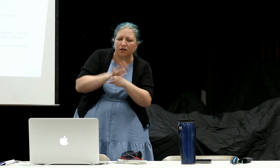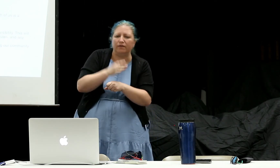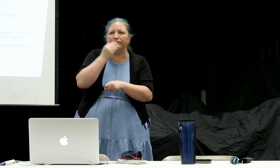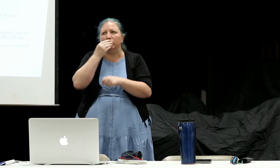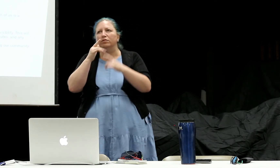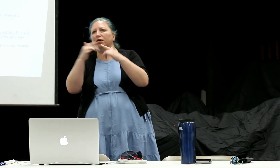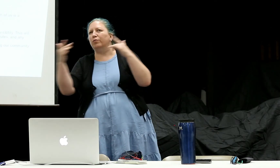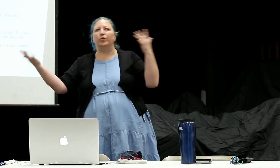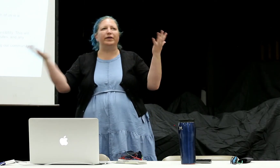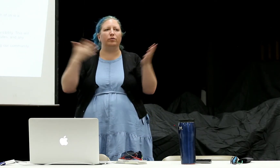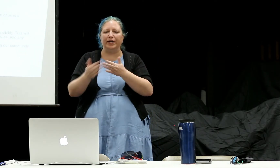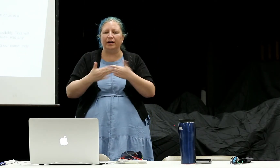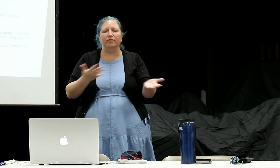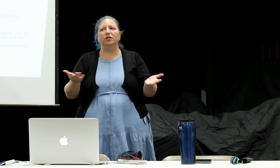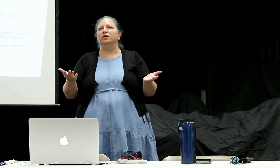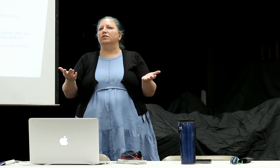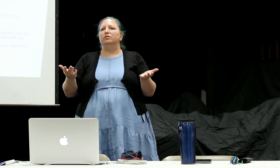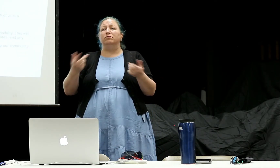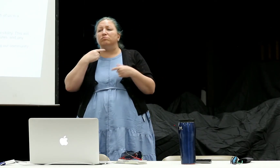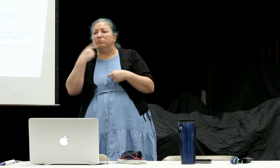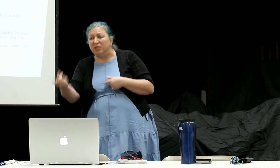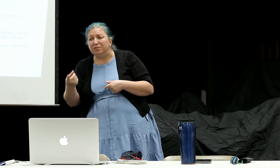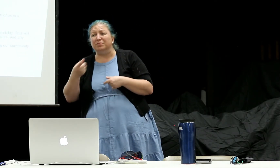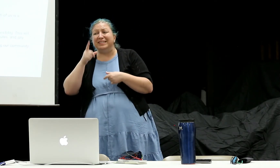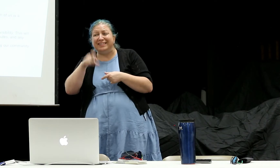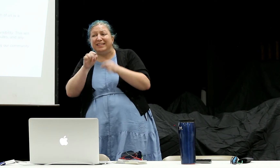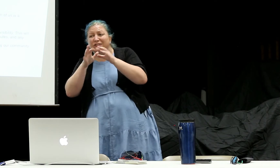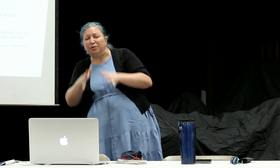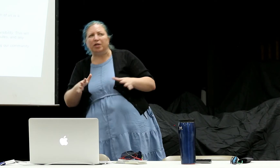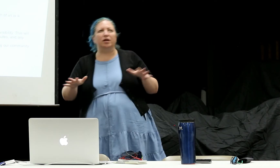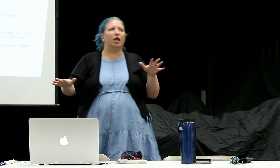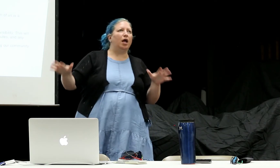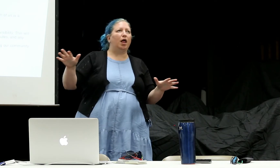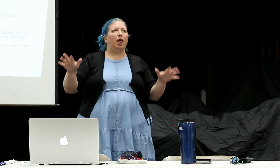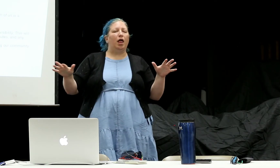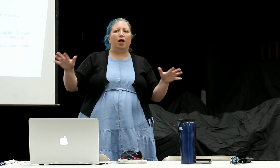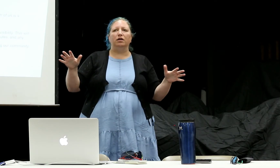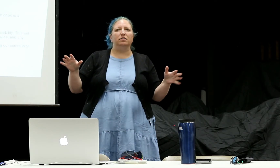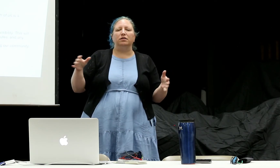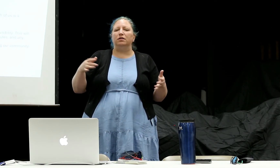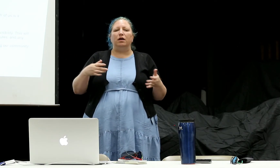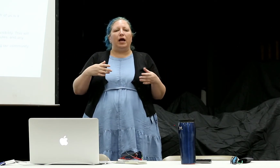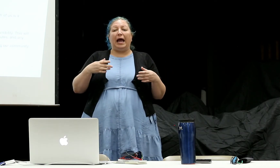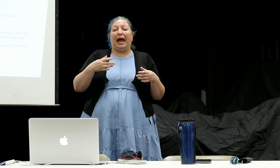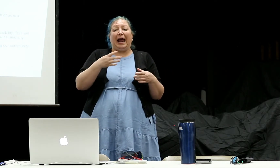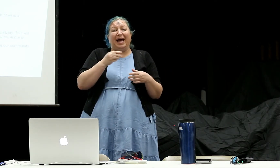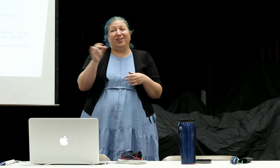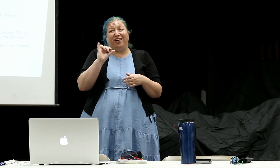these negative effects on the people who live in America. So contact your local